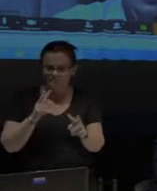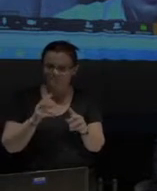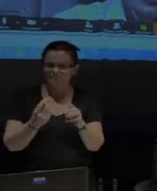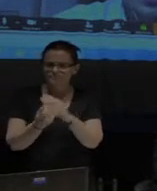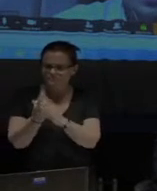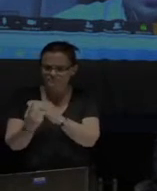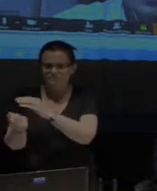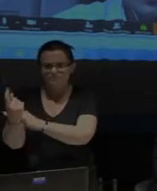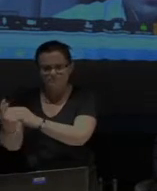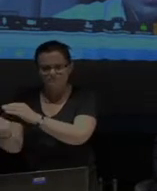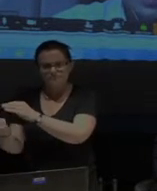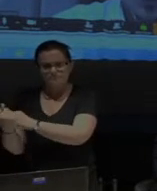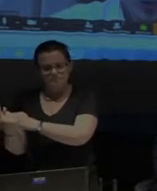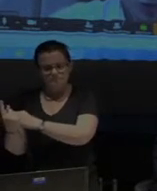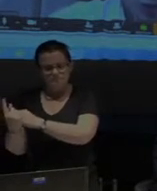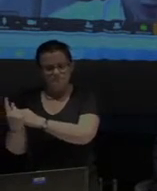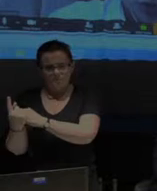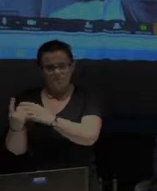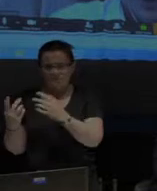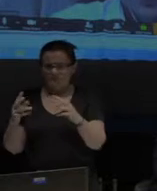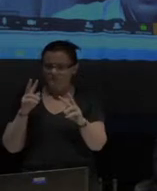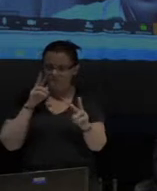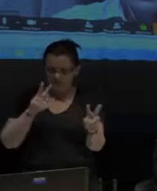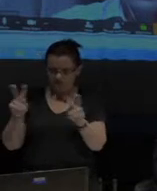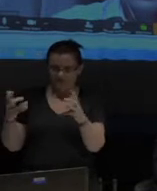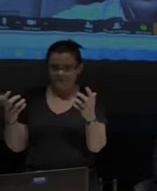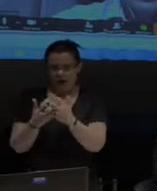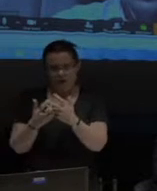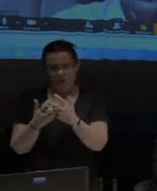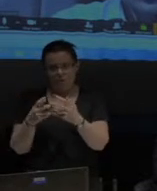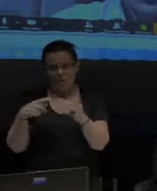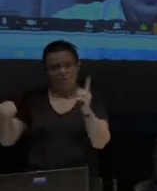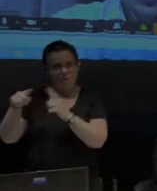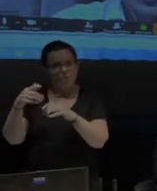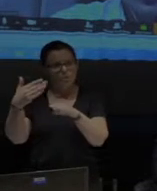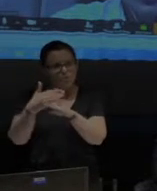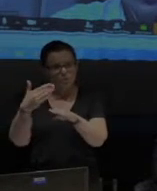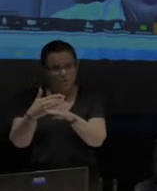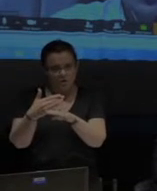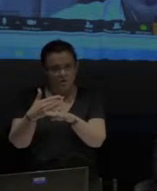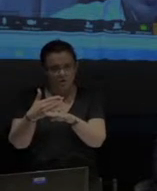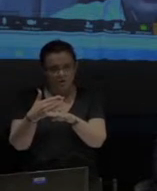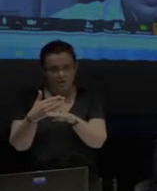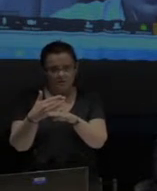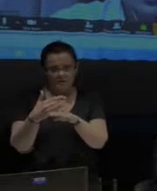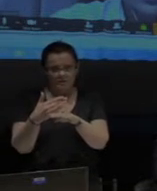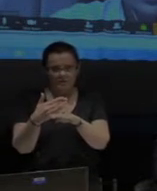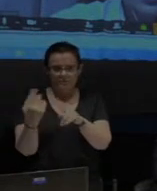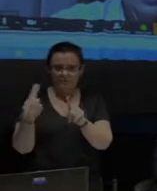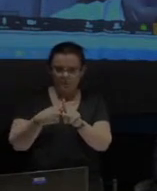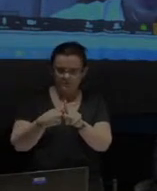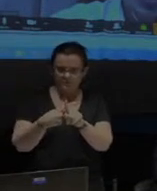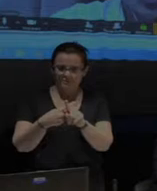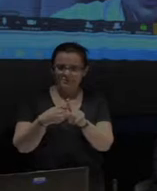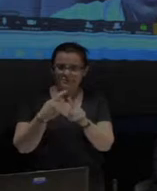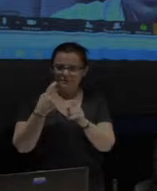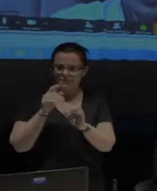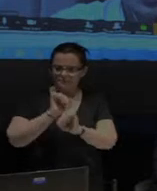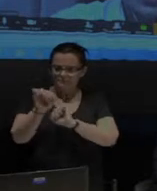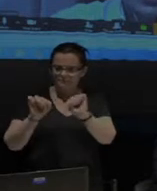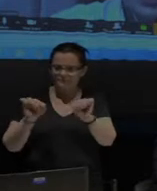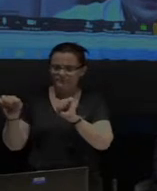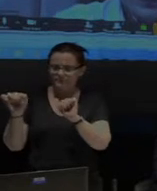in terms of how we do work, and also in what type of thinking we try